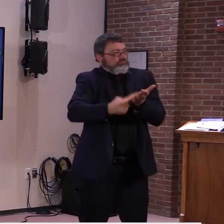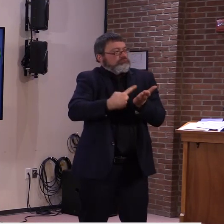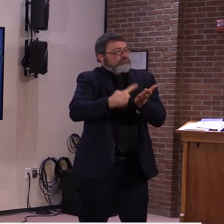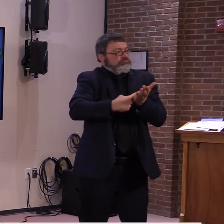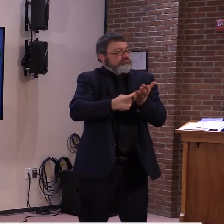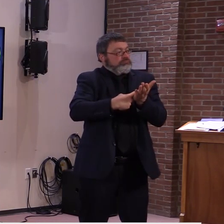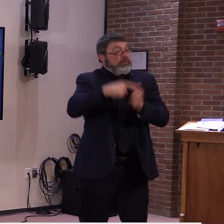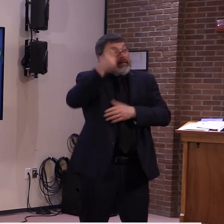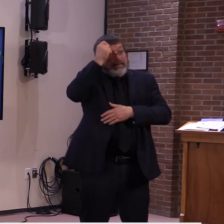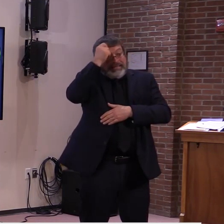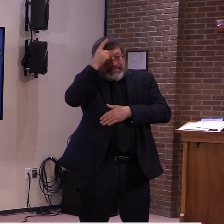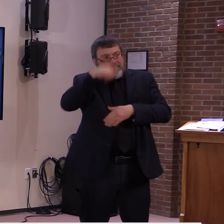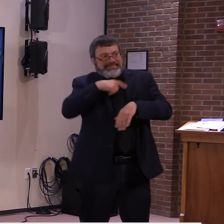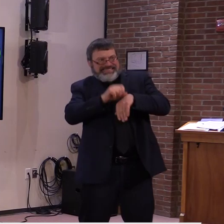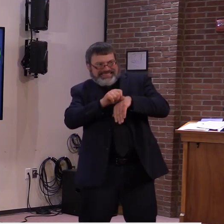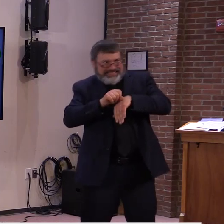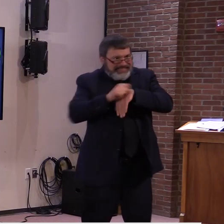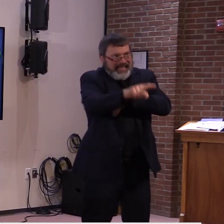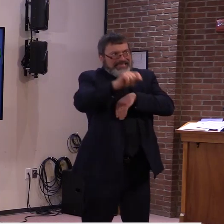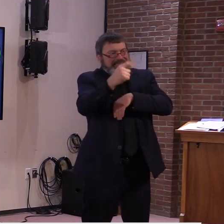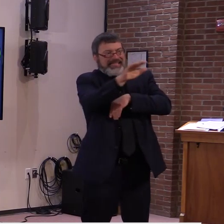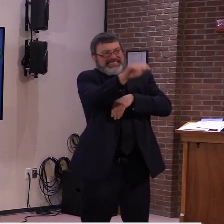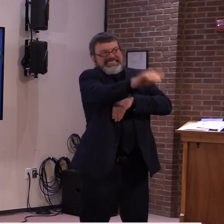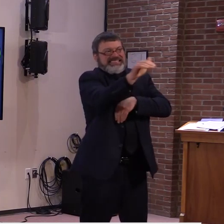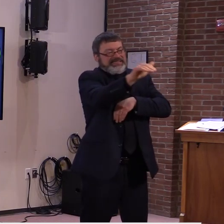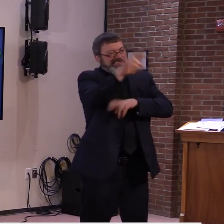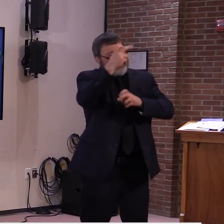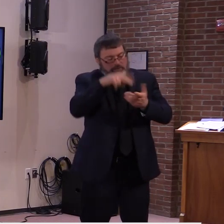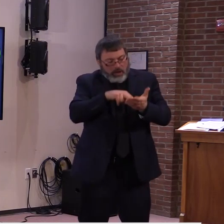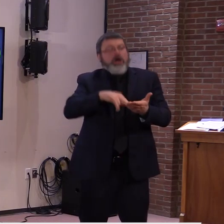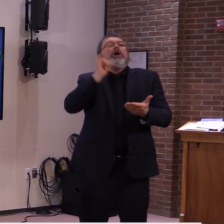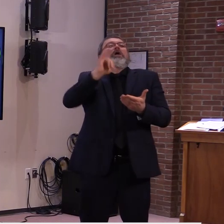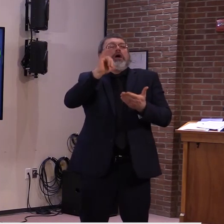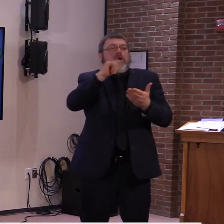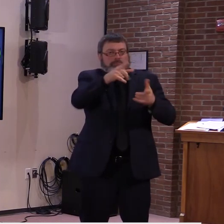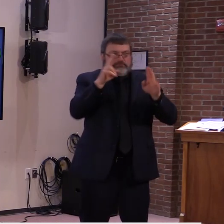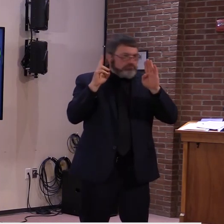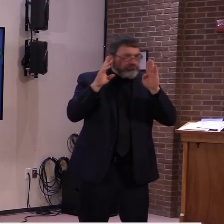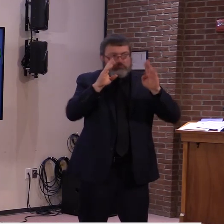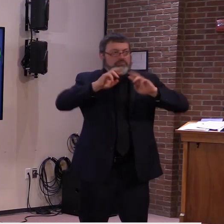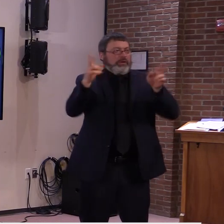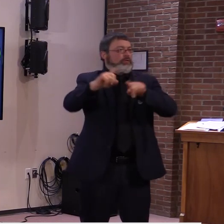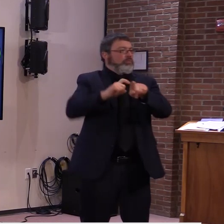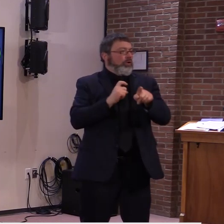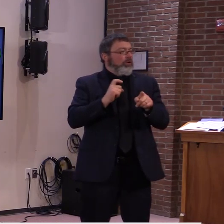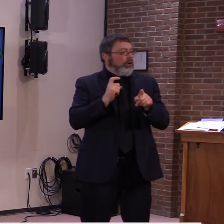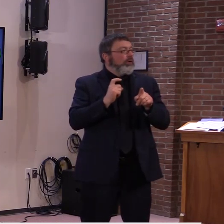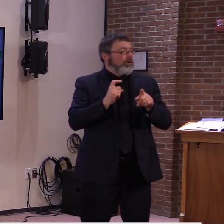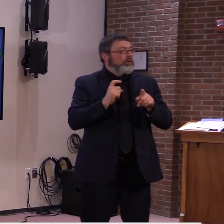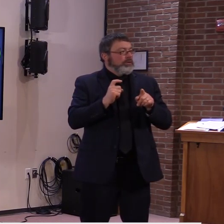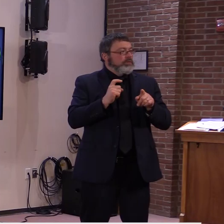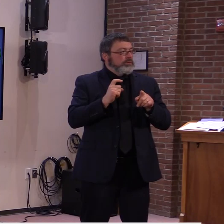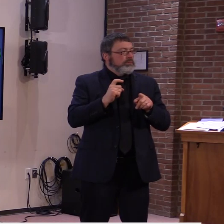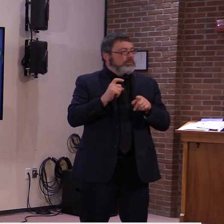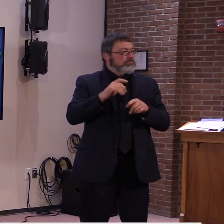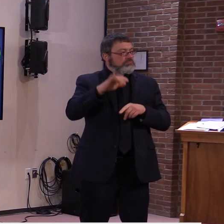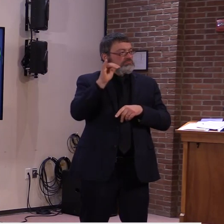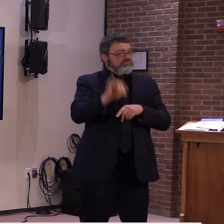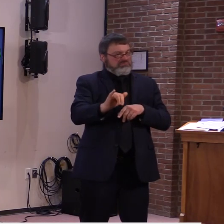to have that system in place next week, probably around midweek. So I wanted to give an update on both of